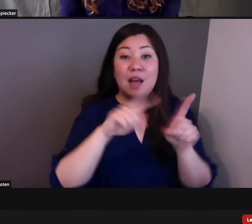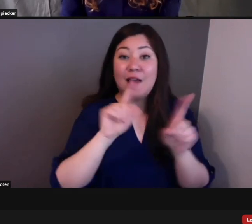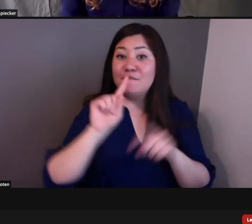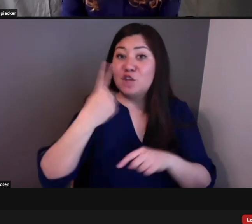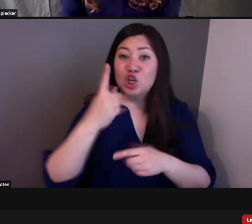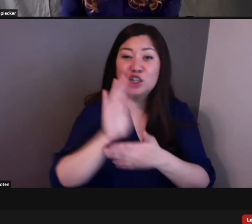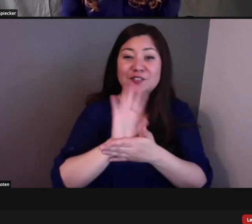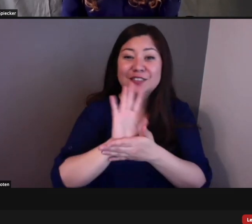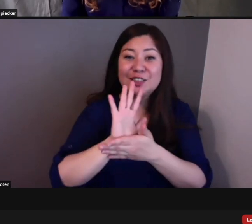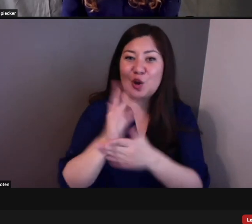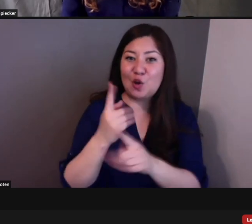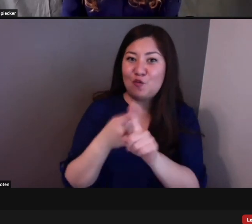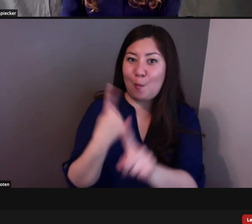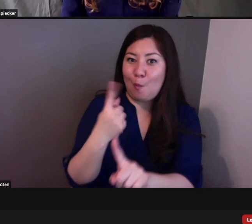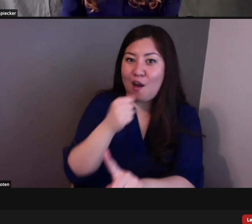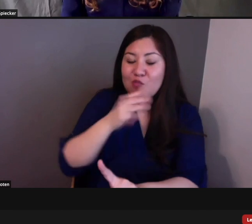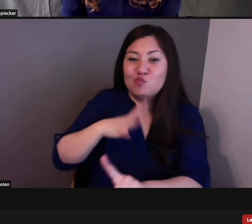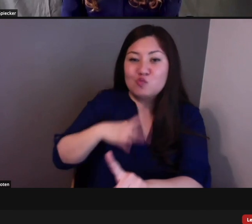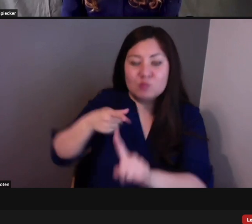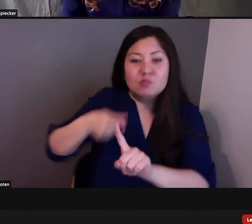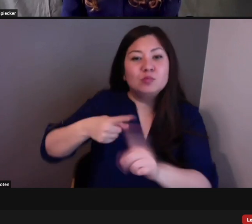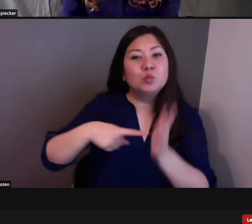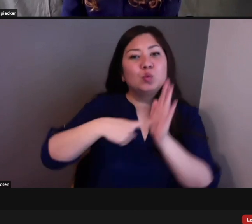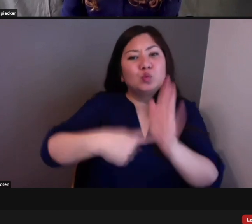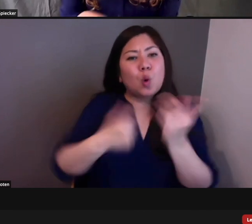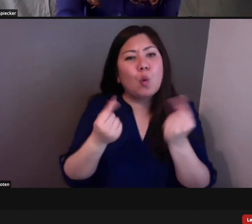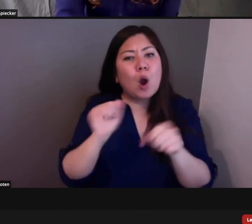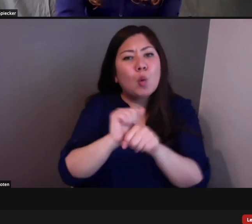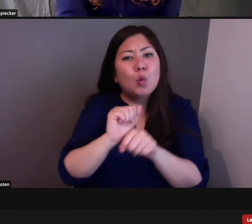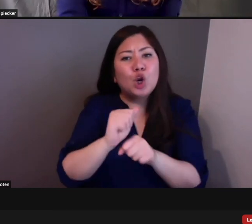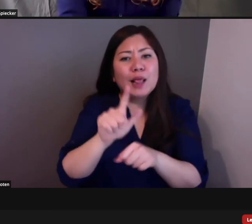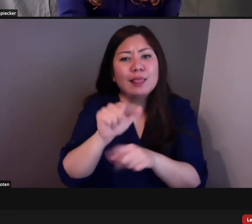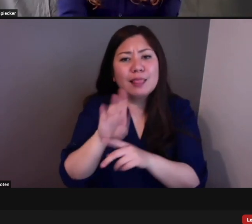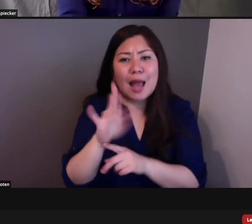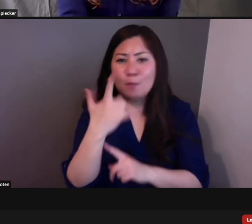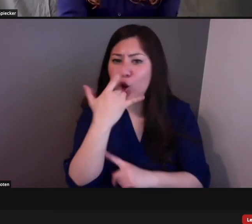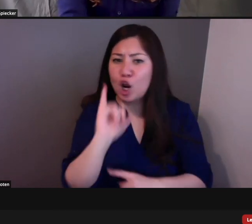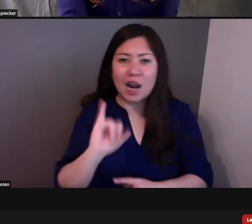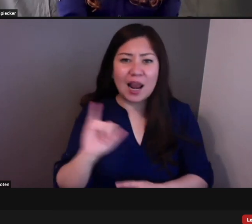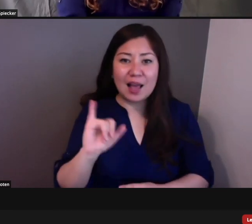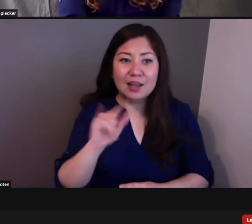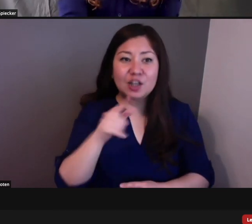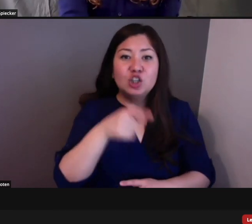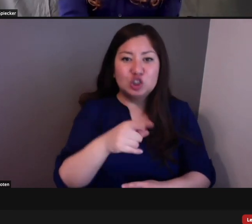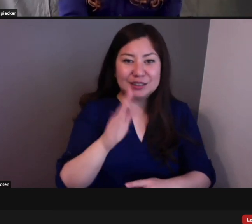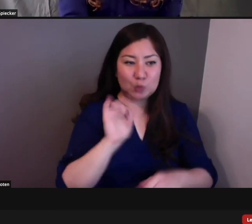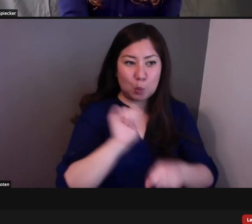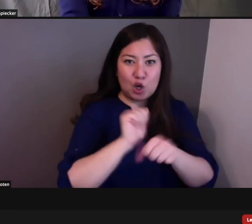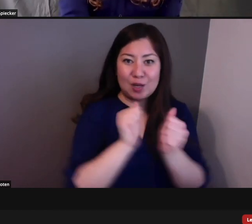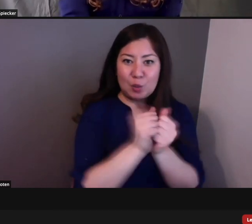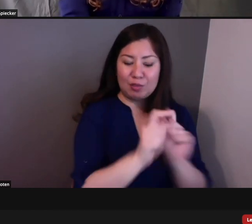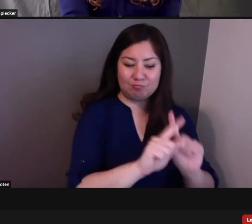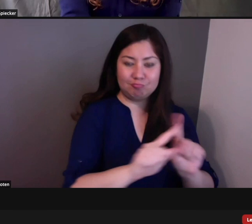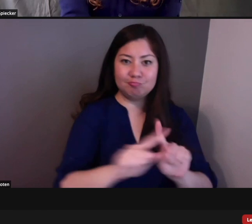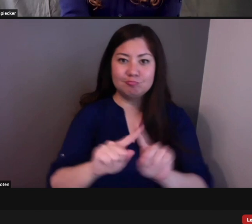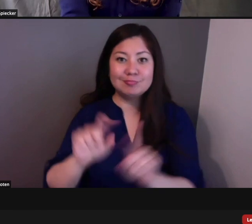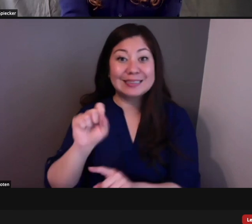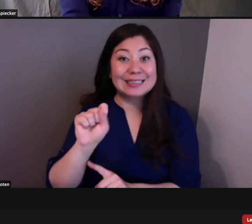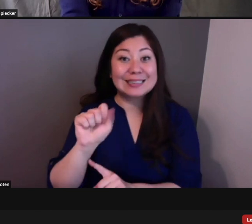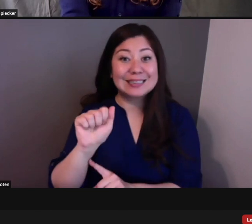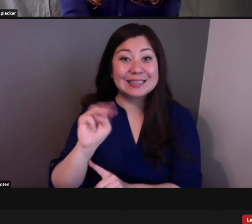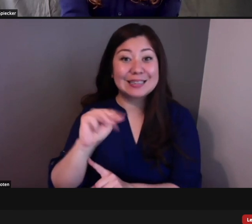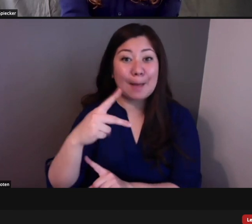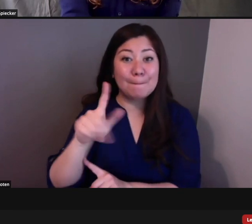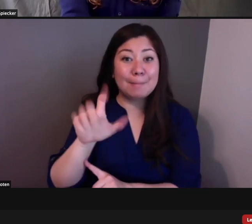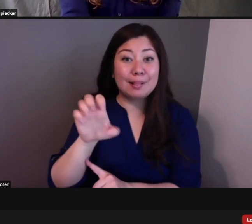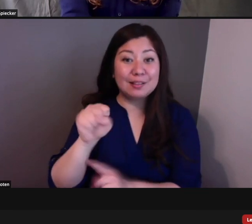was the National STEM Day. We used that to talk to the community more about the